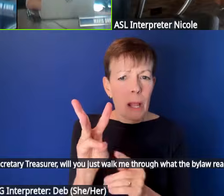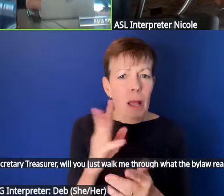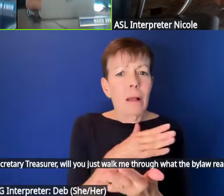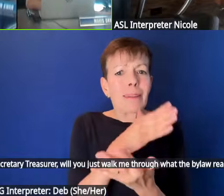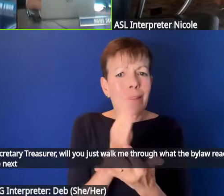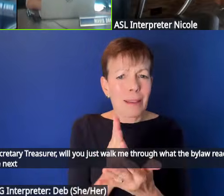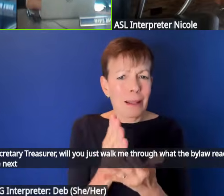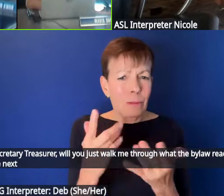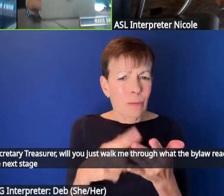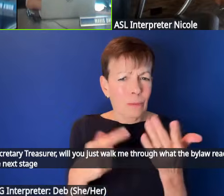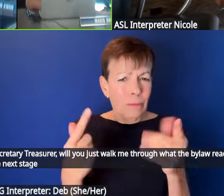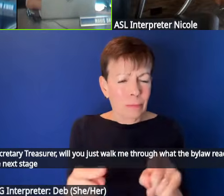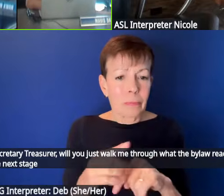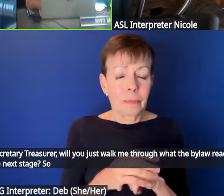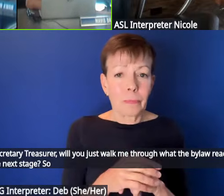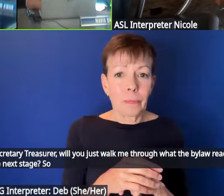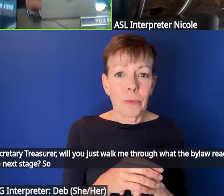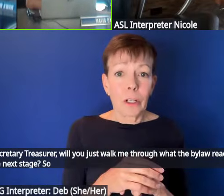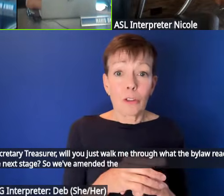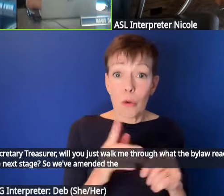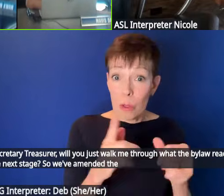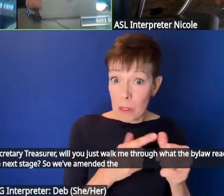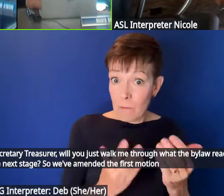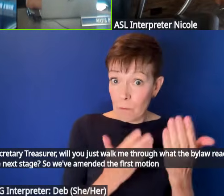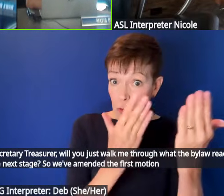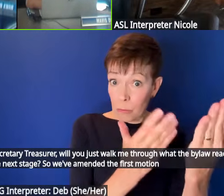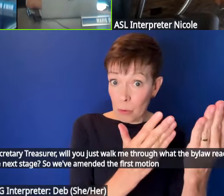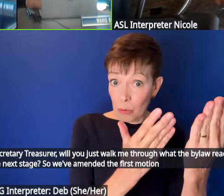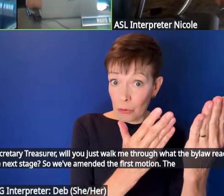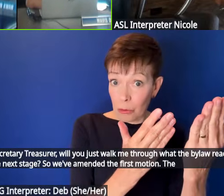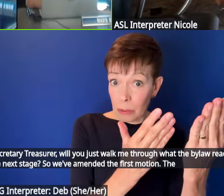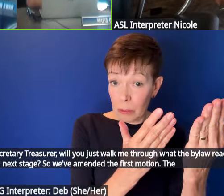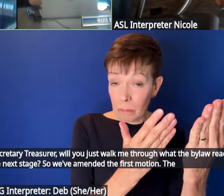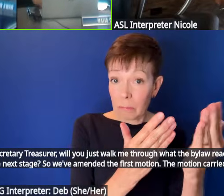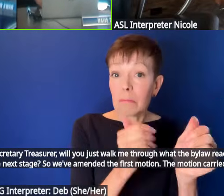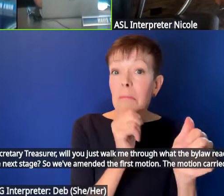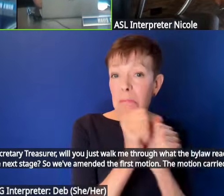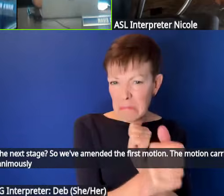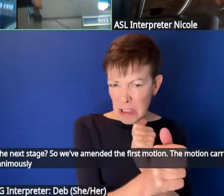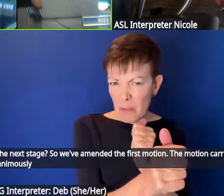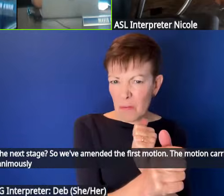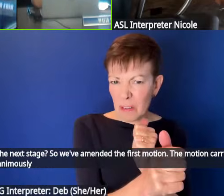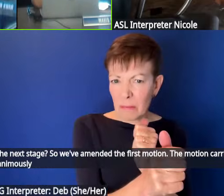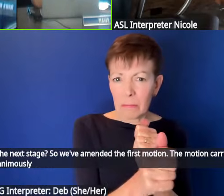stage? So we've amended the first motion, the motion carried unanimously.